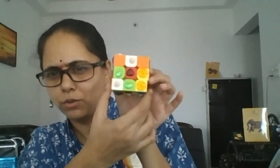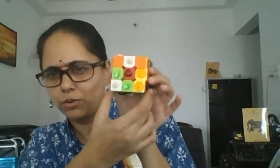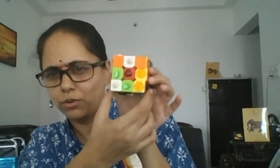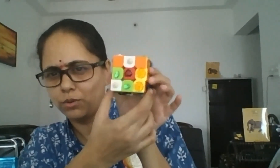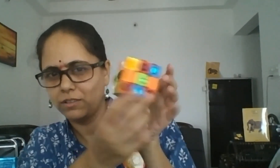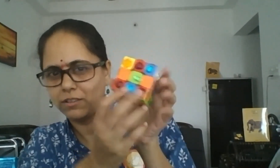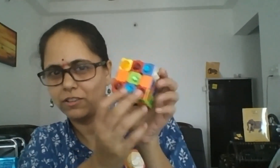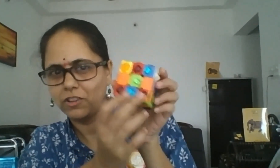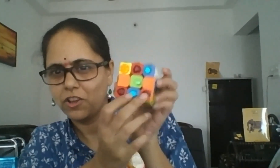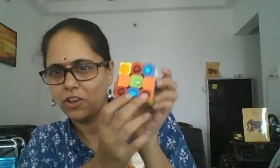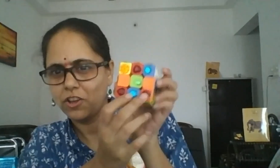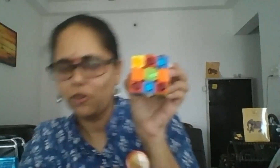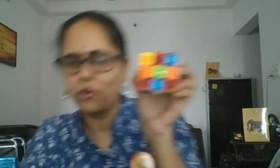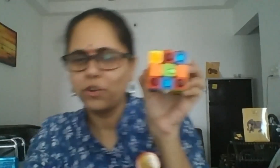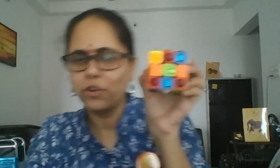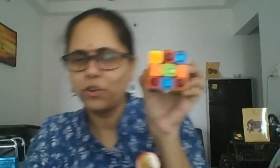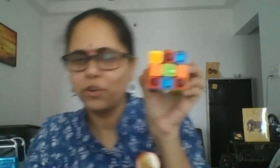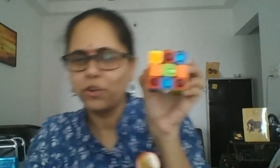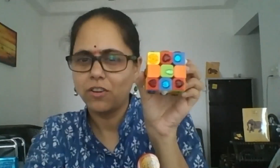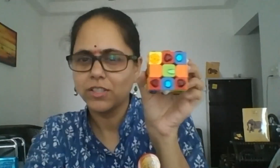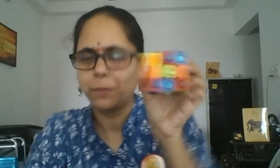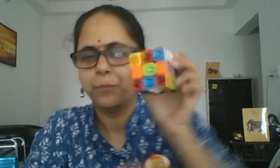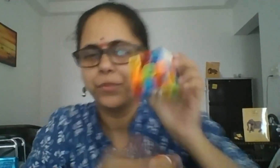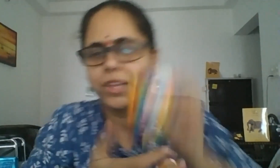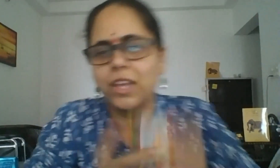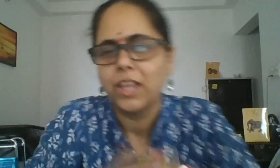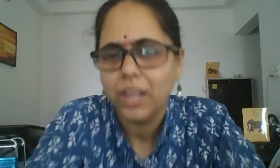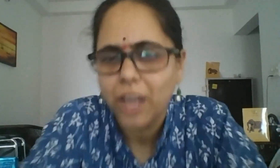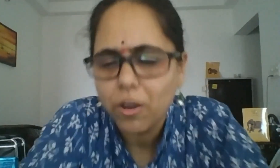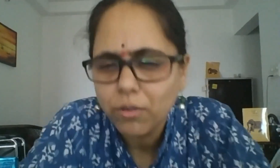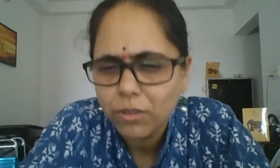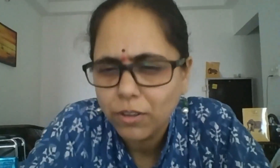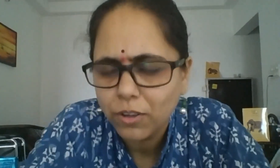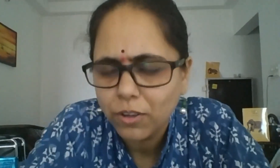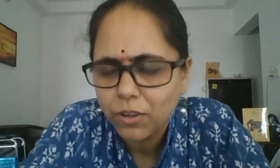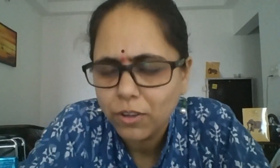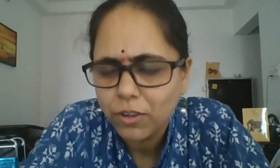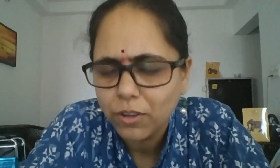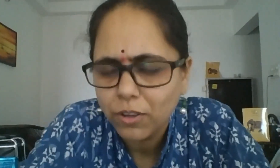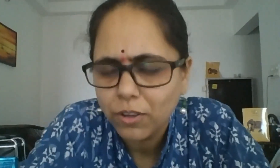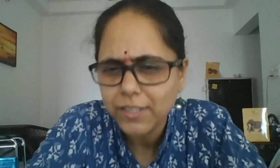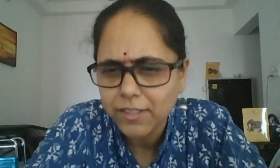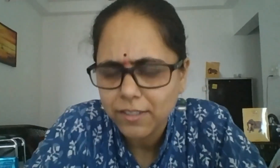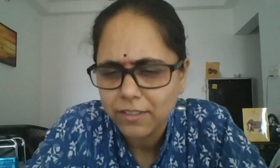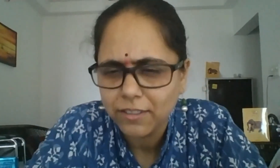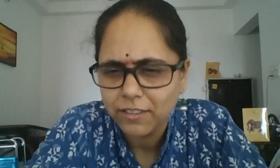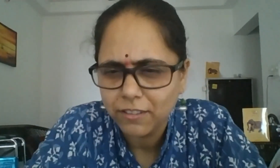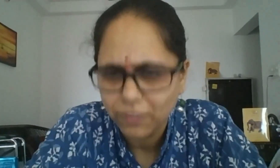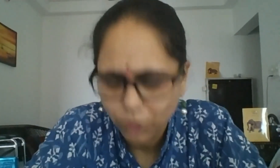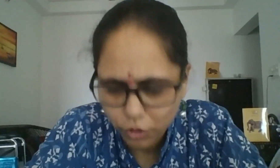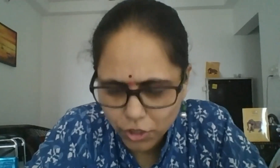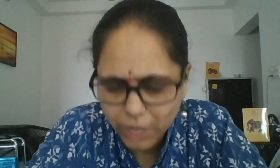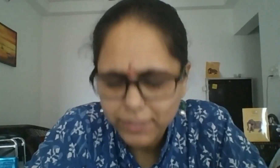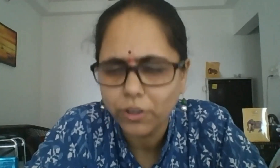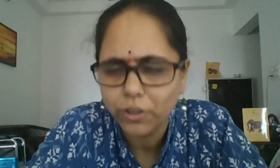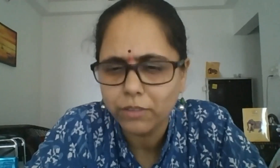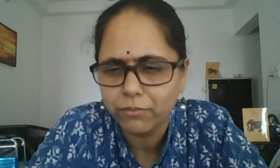yellow. Okay, awesome. Now, close your eyes. Close your eyes for